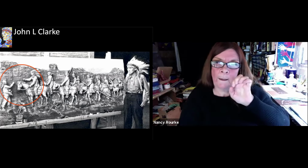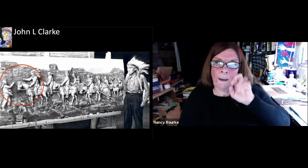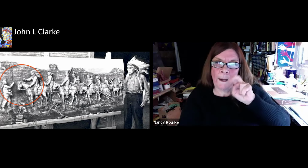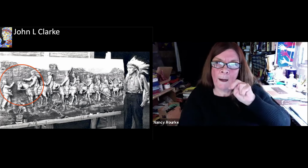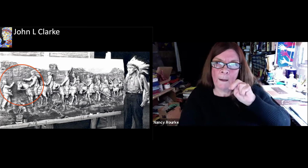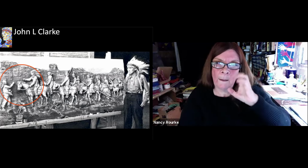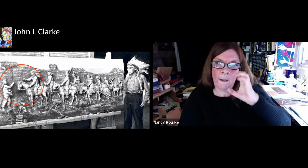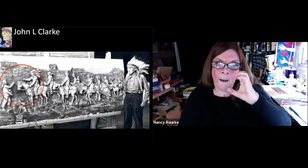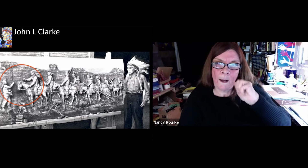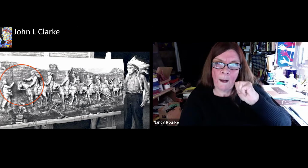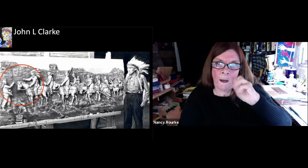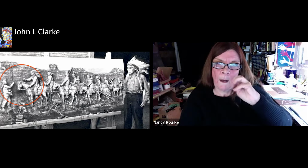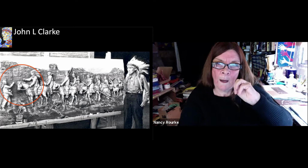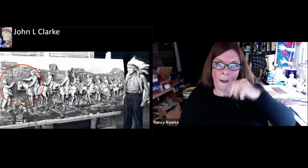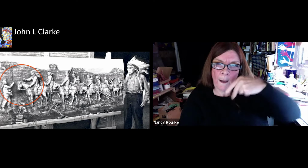And that one is called.